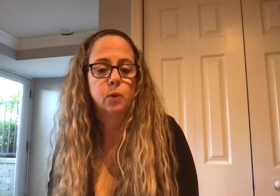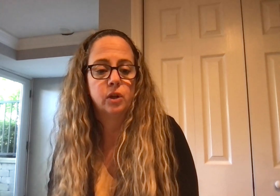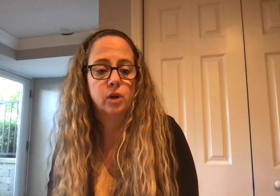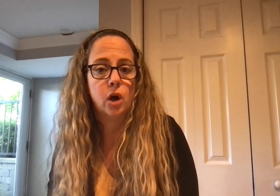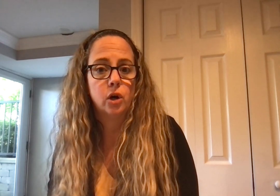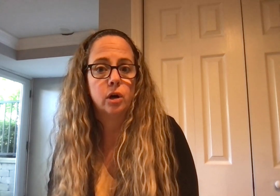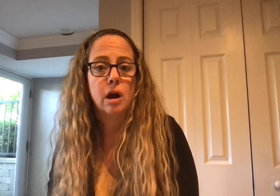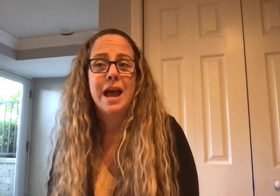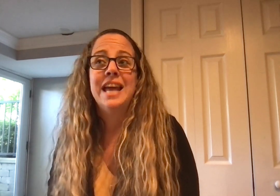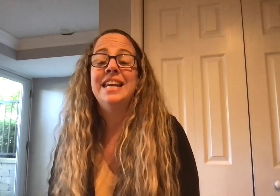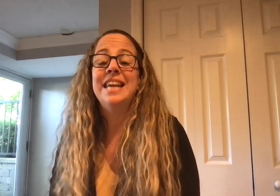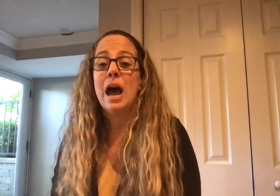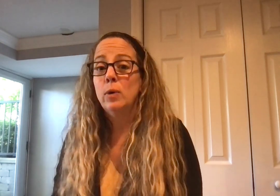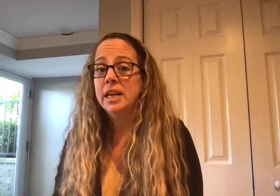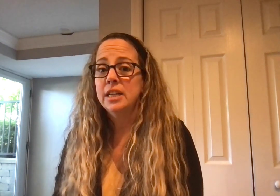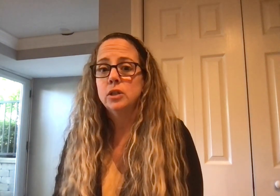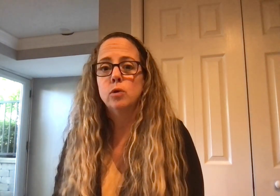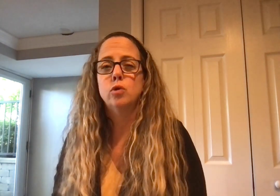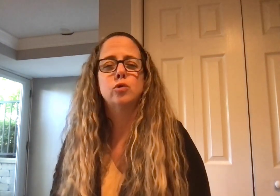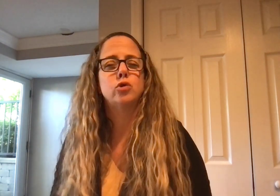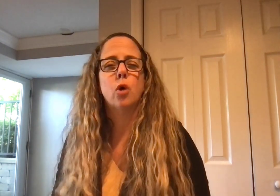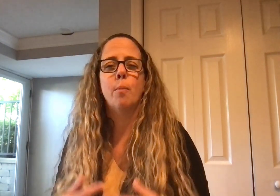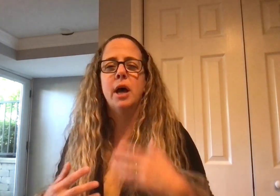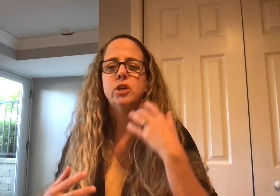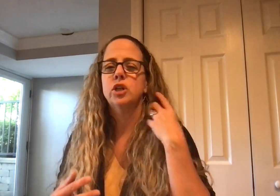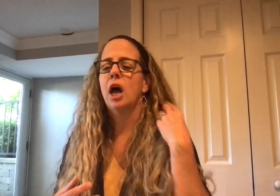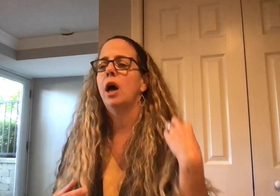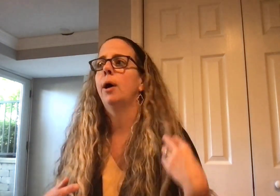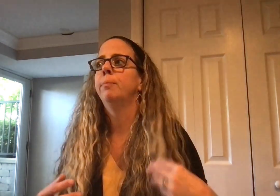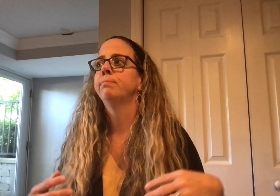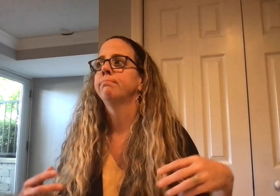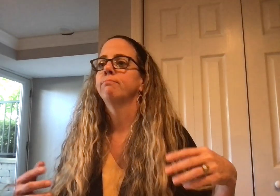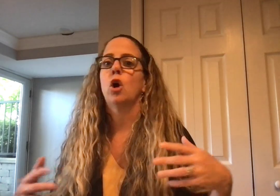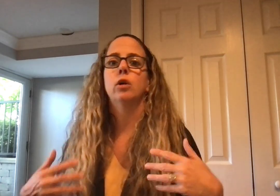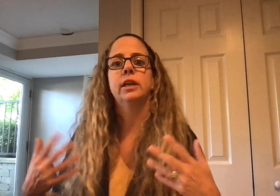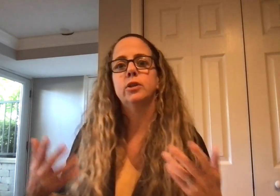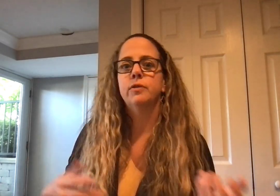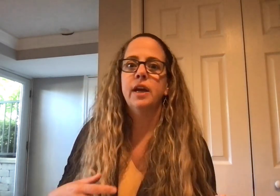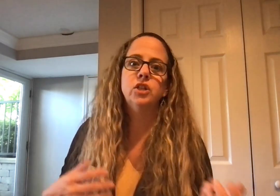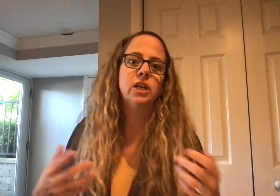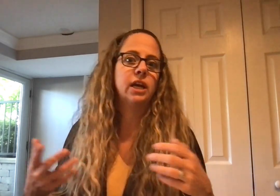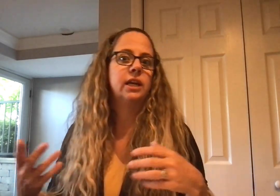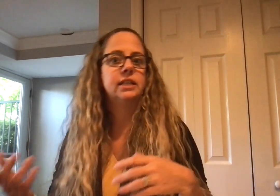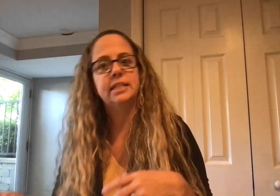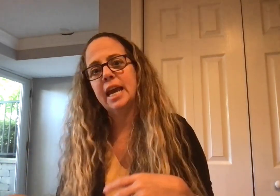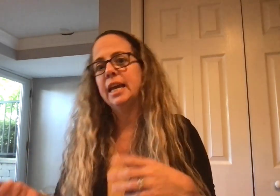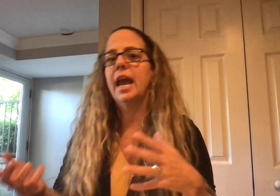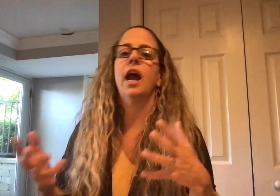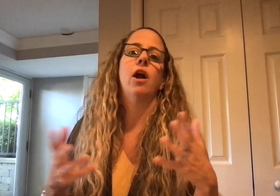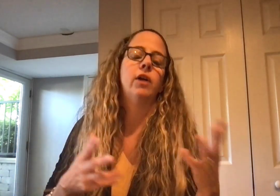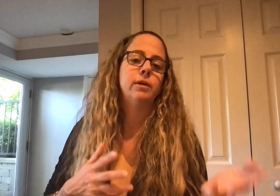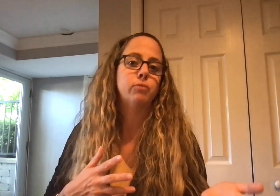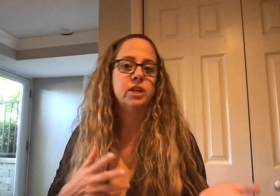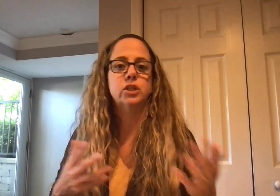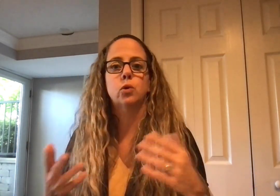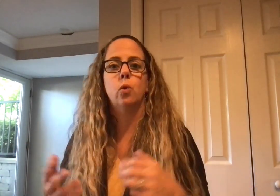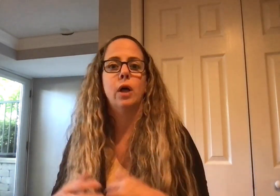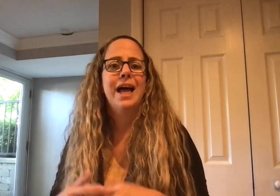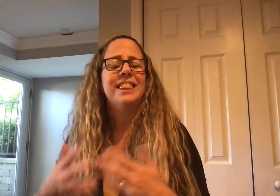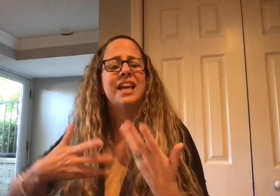they're younger. Nowadays, though, there's so much early intervention and daycare and preschool that